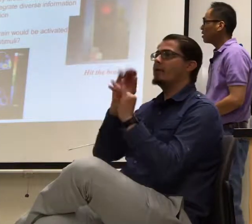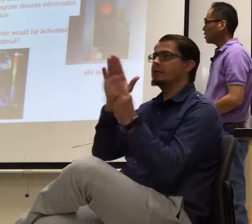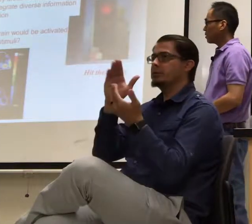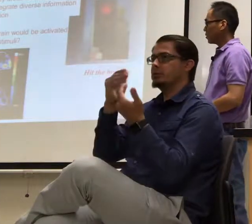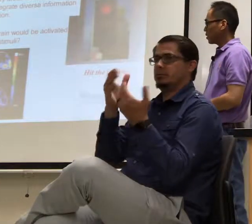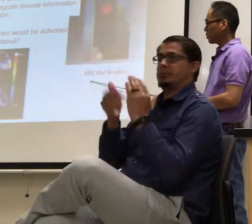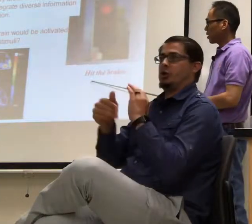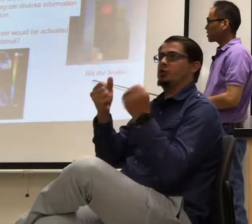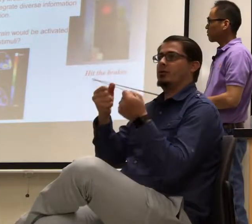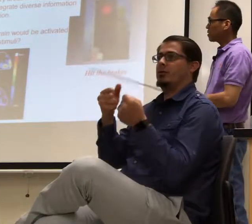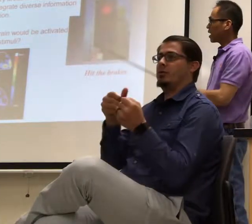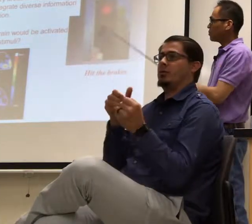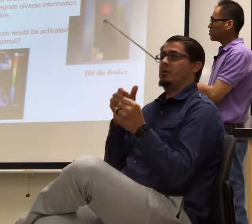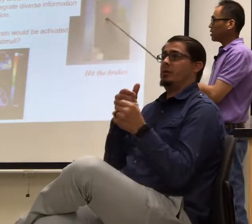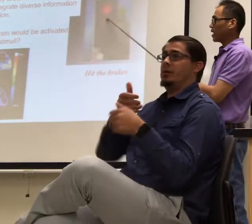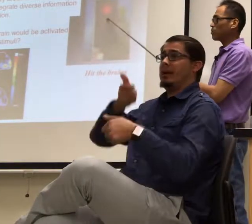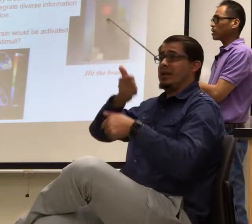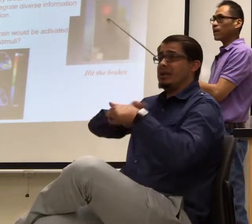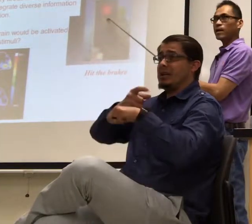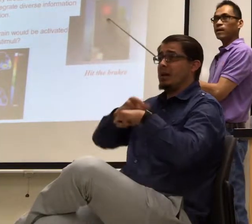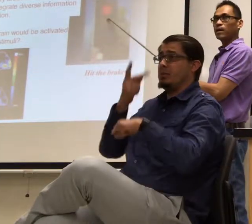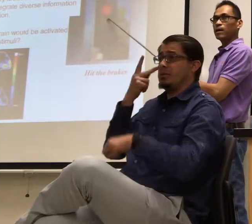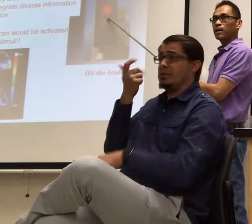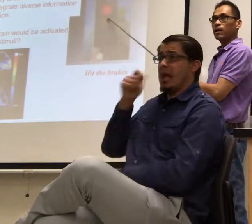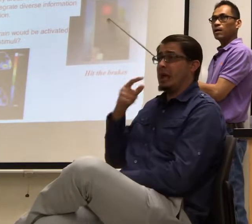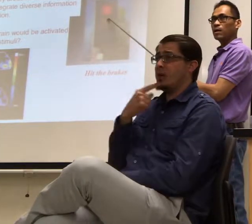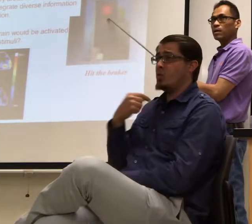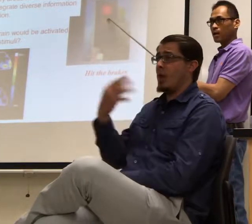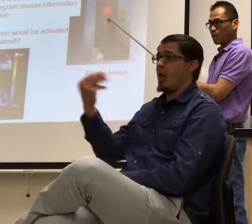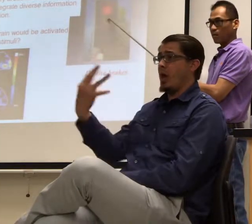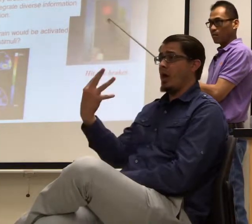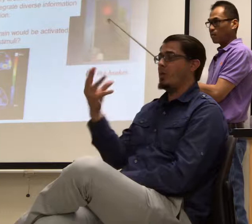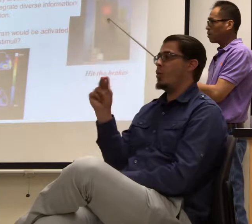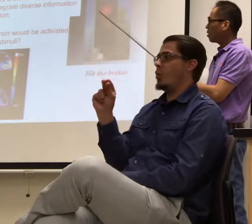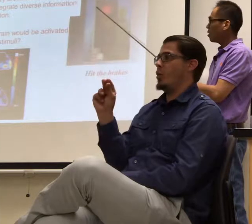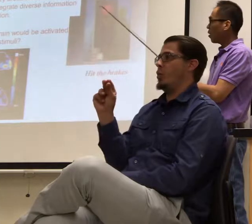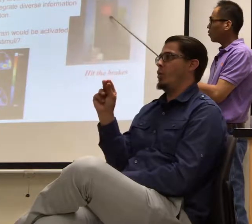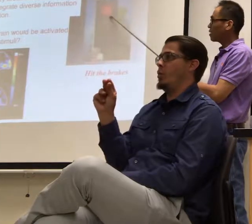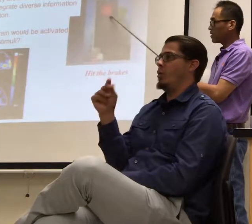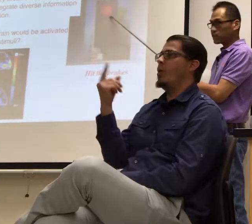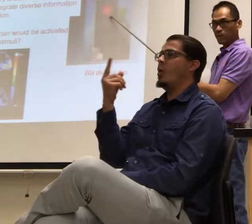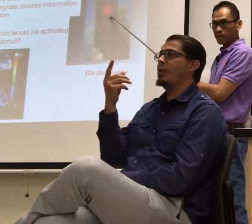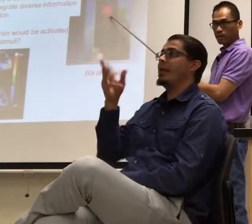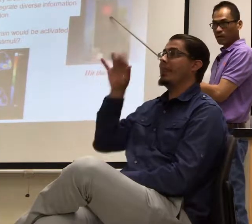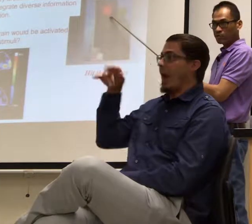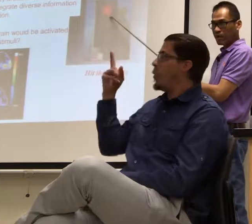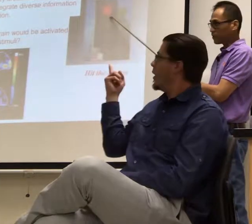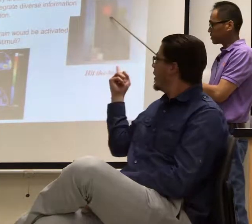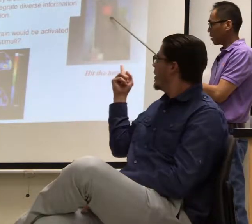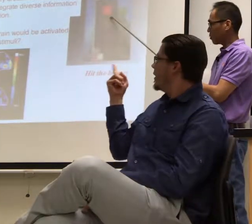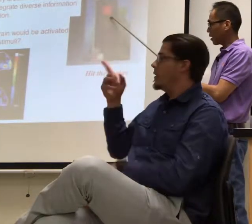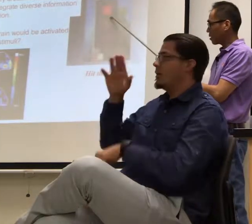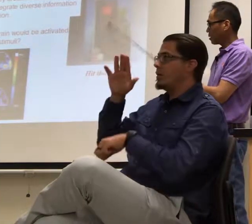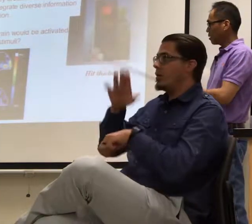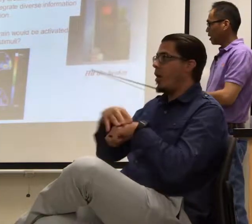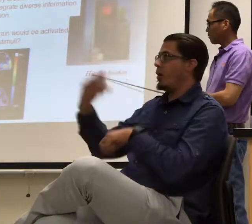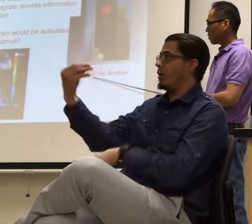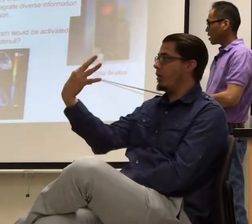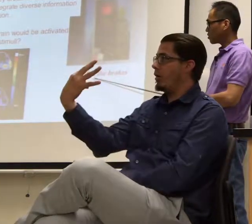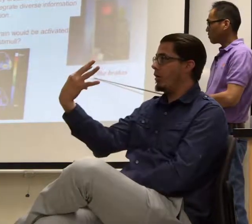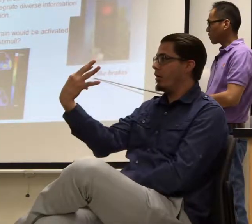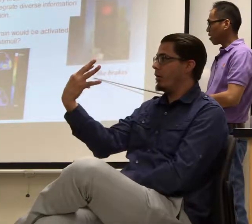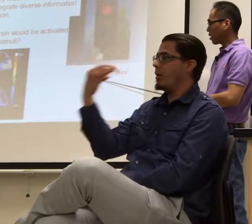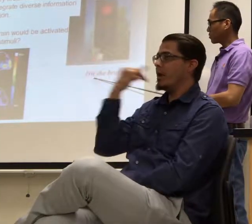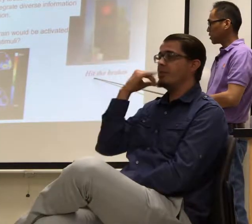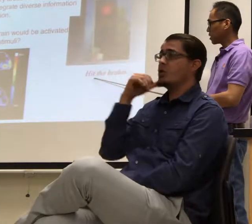that. Do you hit the brakes every time you see any red light? No. Only this one on a traffic stoplight. If